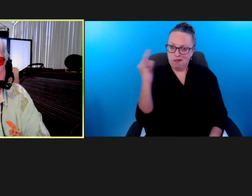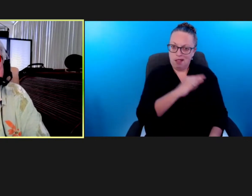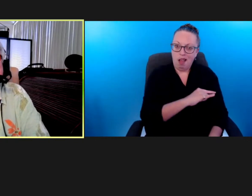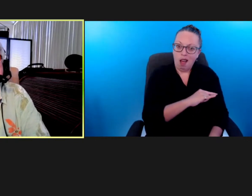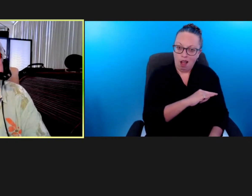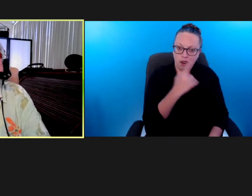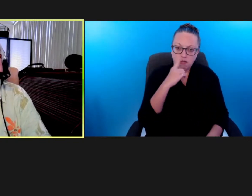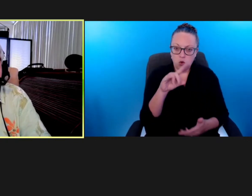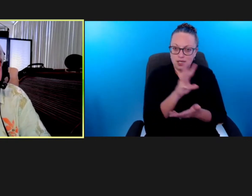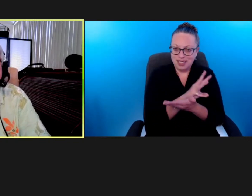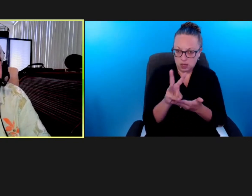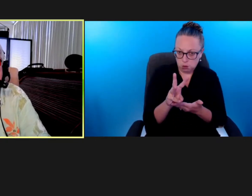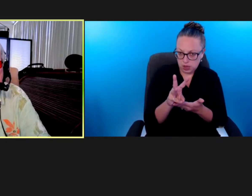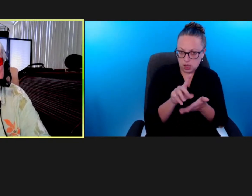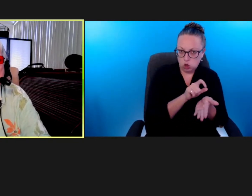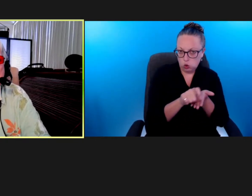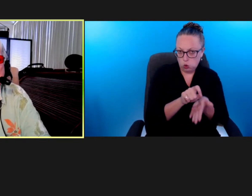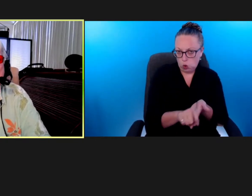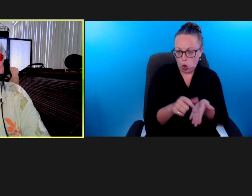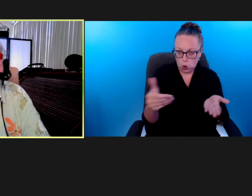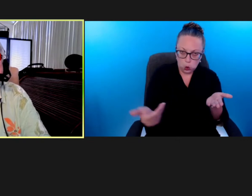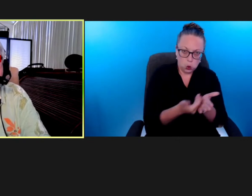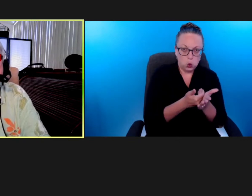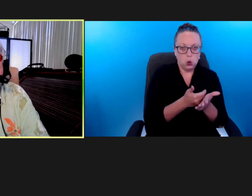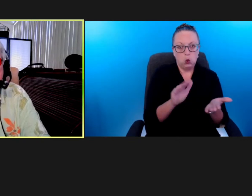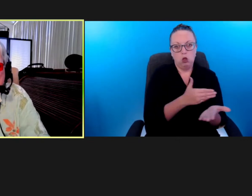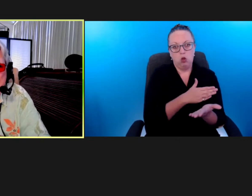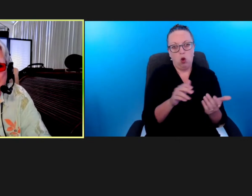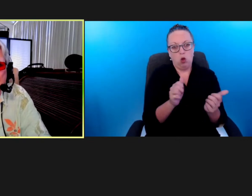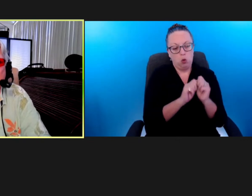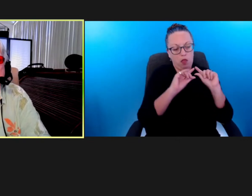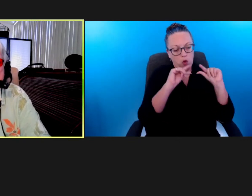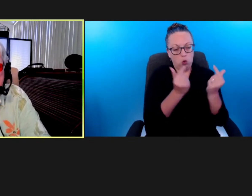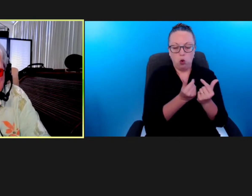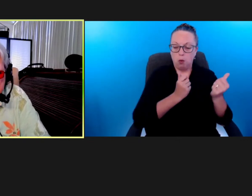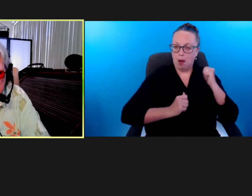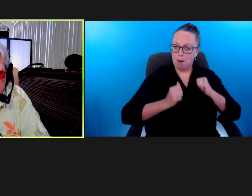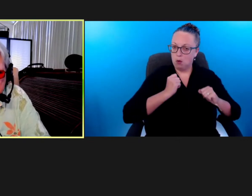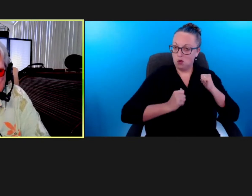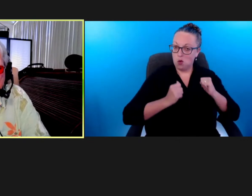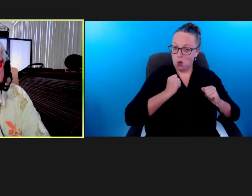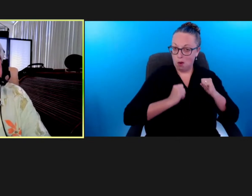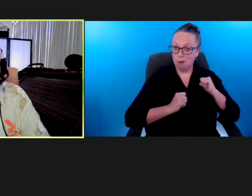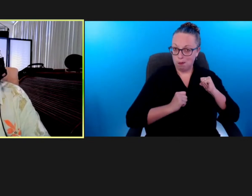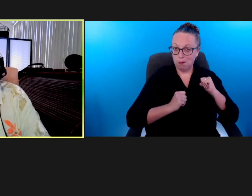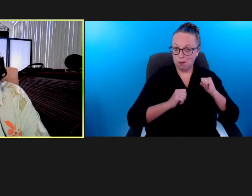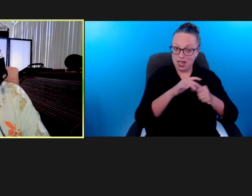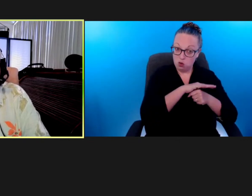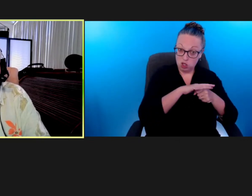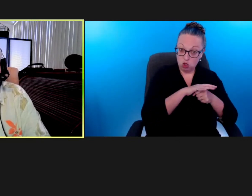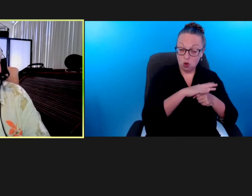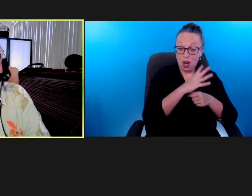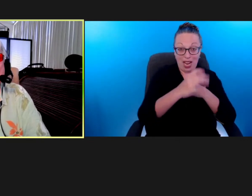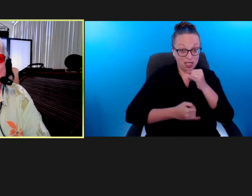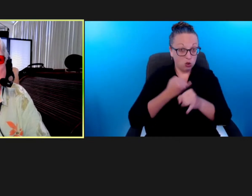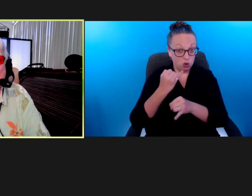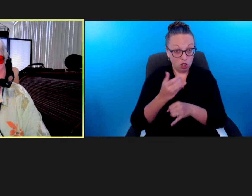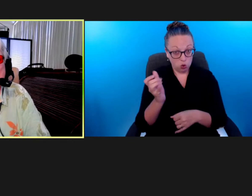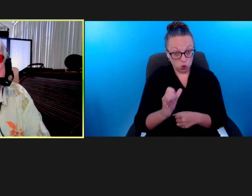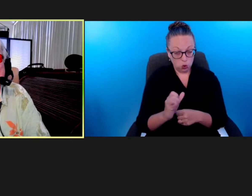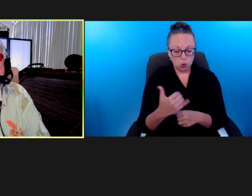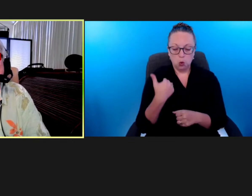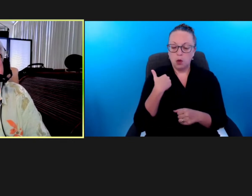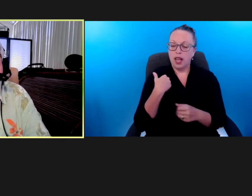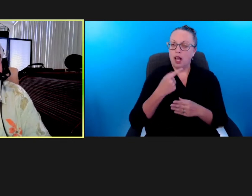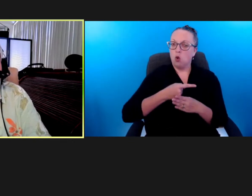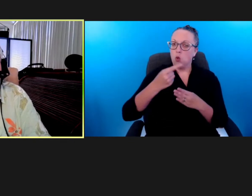a year to write new songs with the group and perform with them regionally and internationally. We conducted a weekend workshop